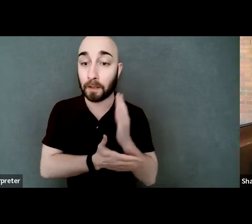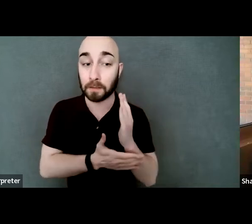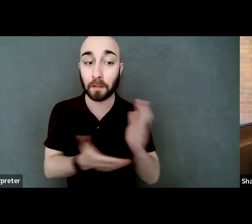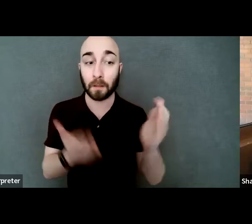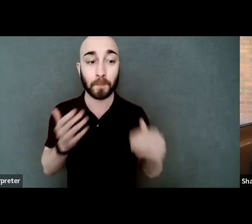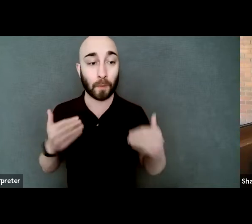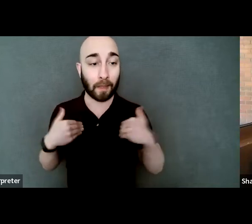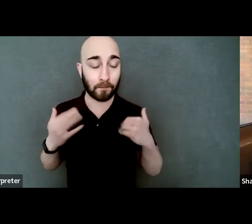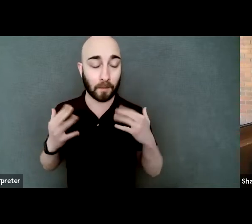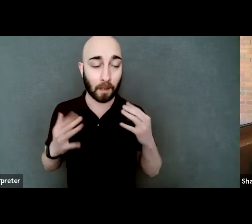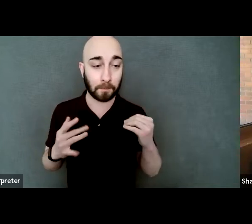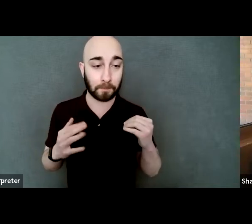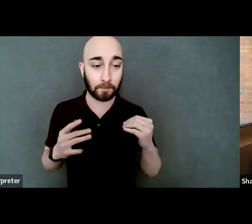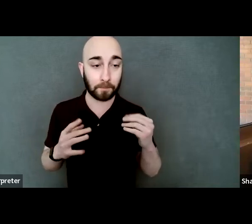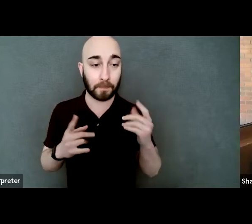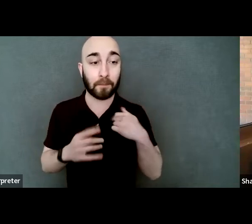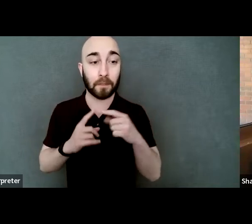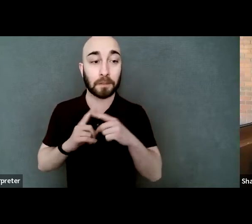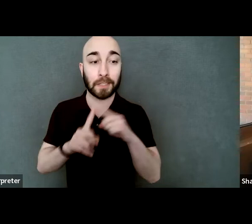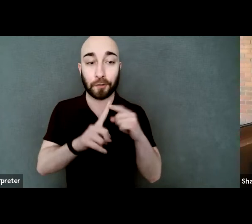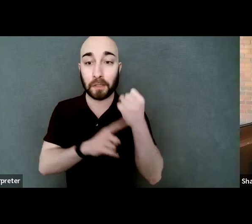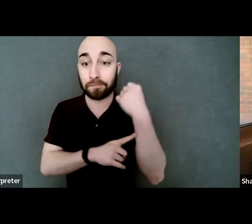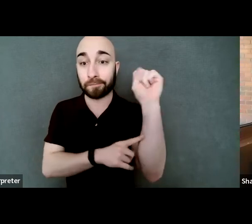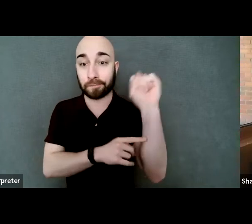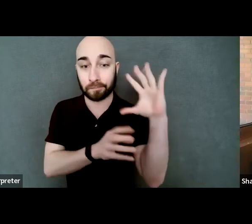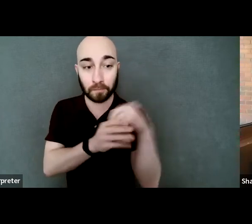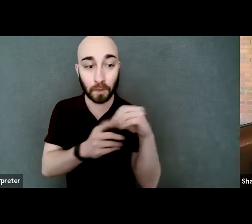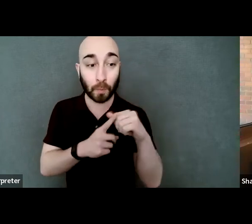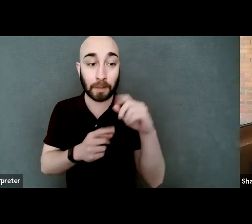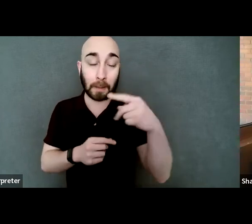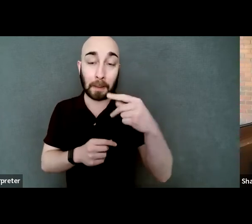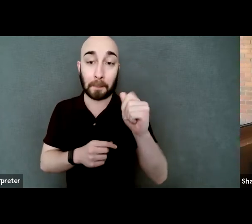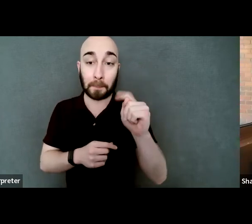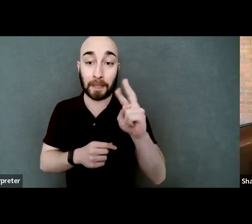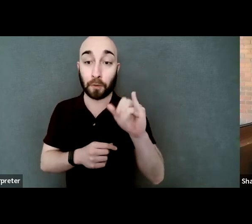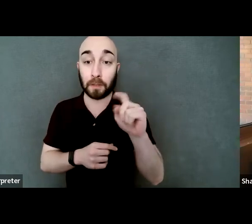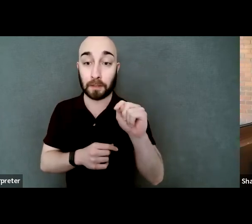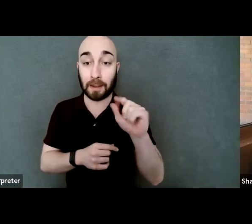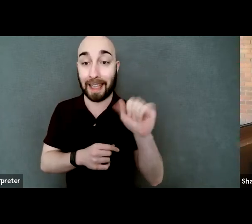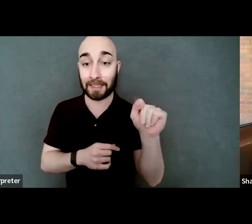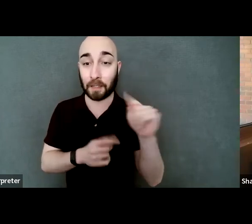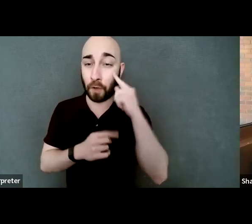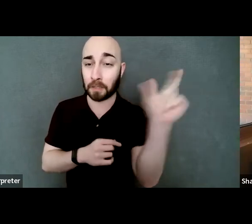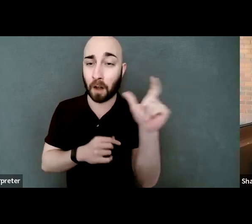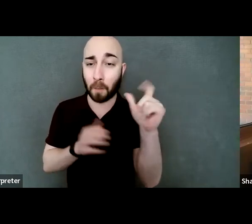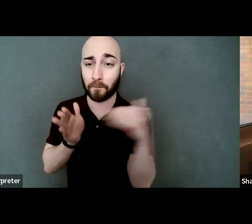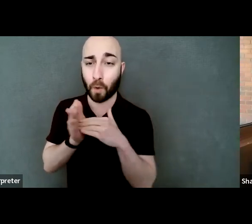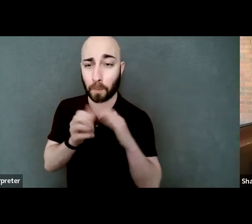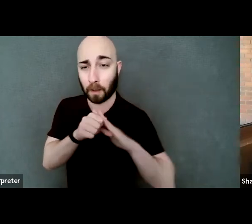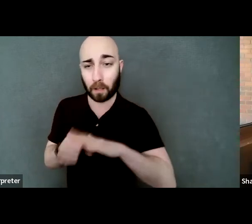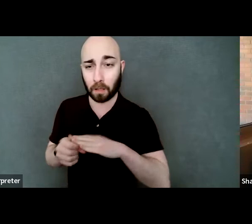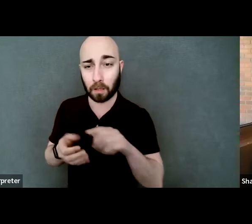have causes related to the Patriot Act that led to Islamophobia. We have speakers come